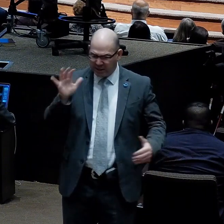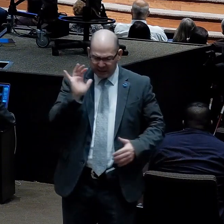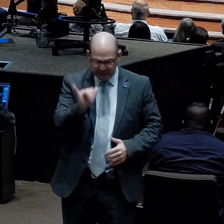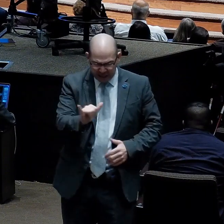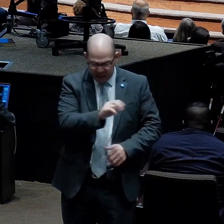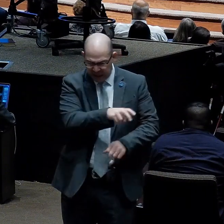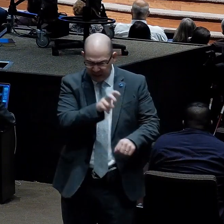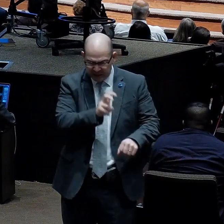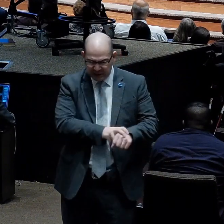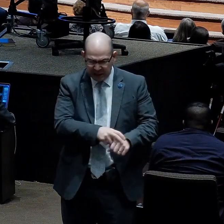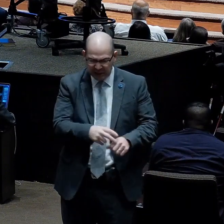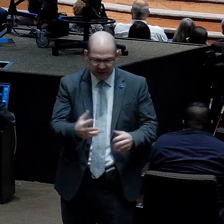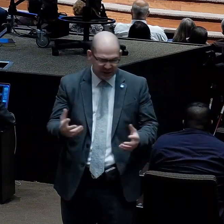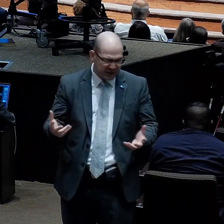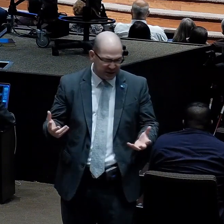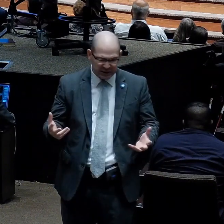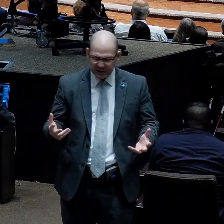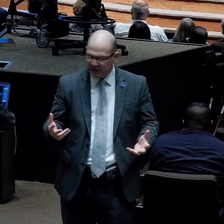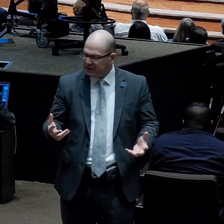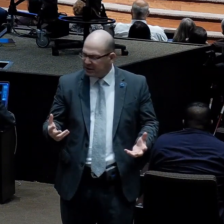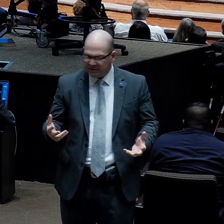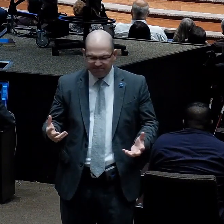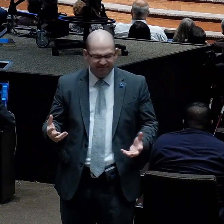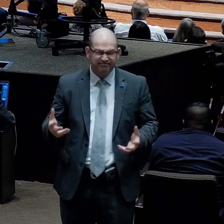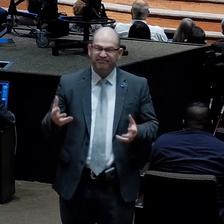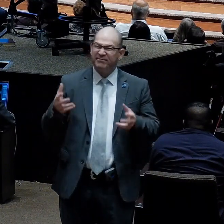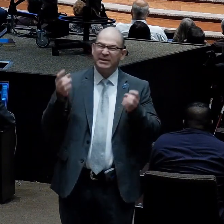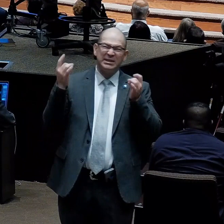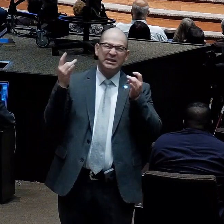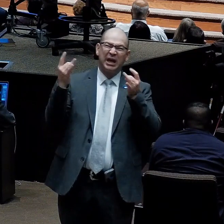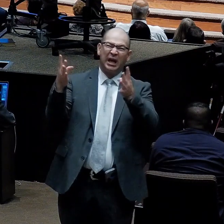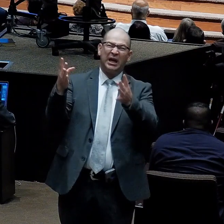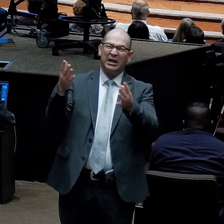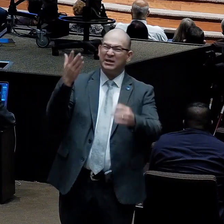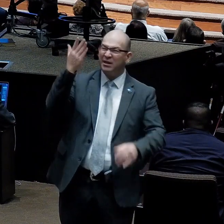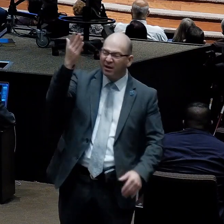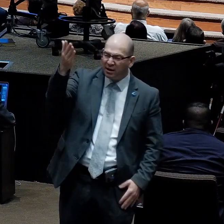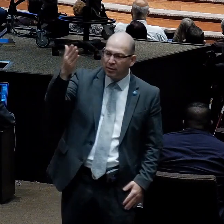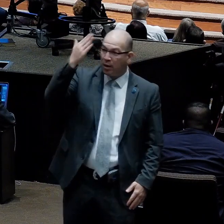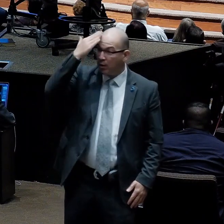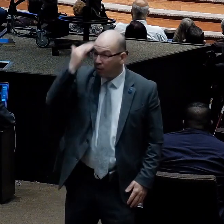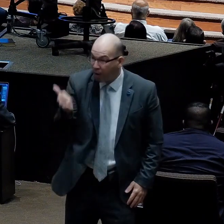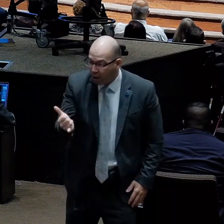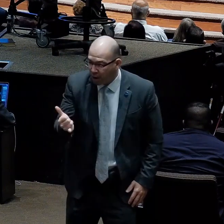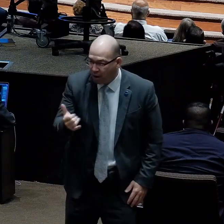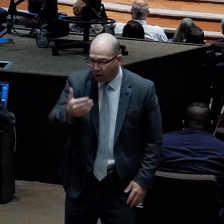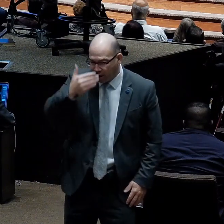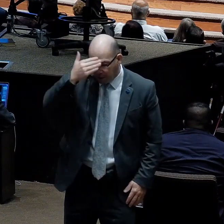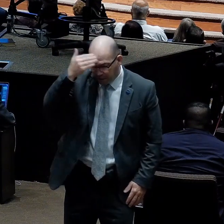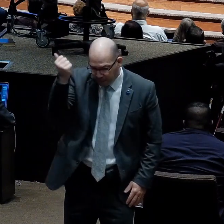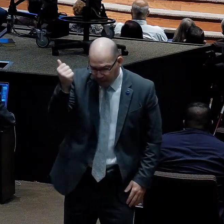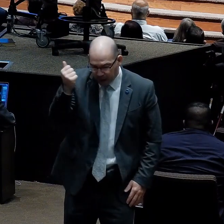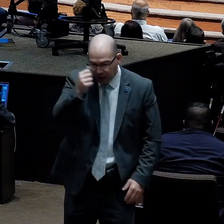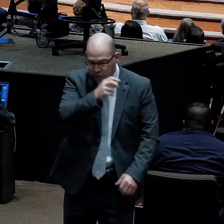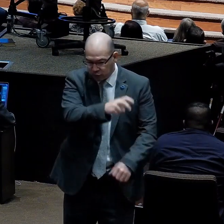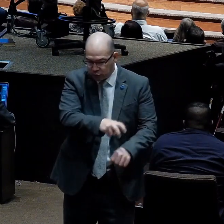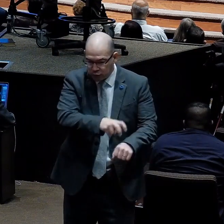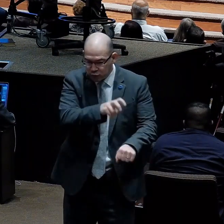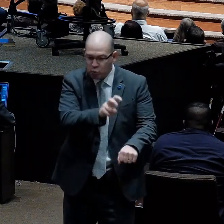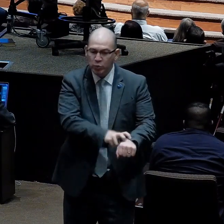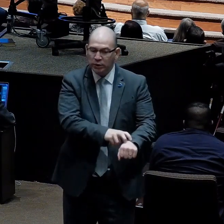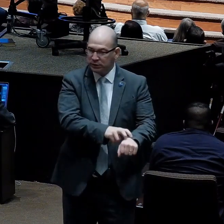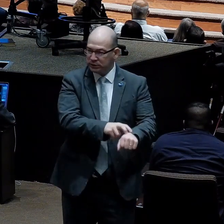the social justice movement is rampant in Ireland. Why? Because in large part of religious people.